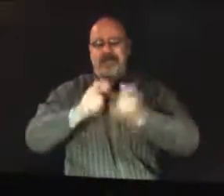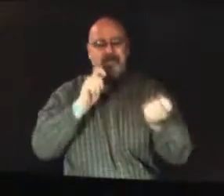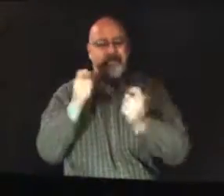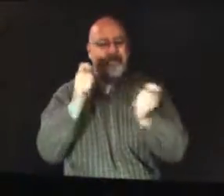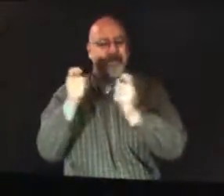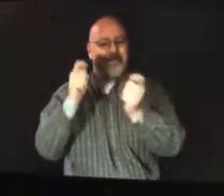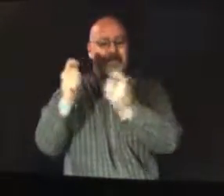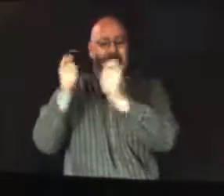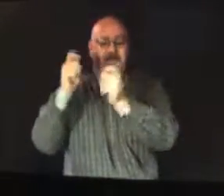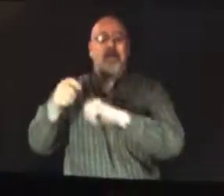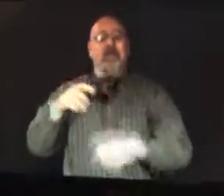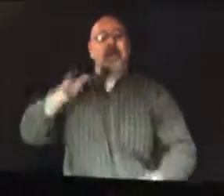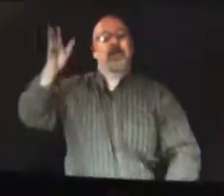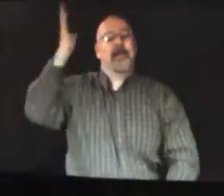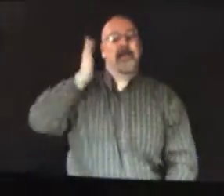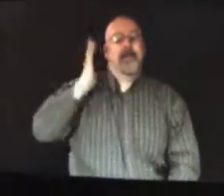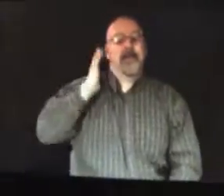always changing.